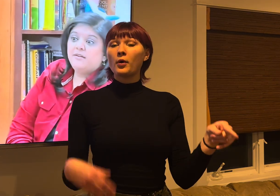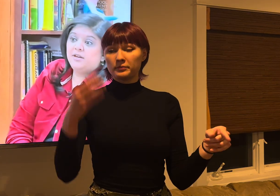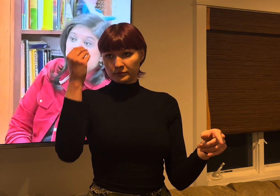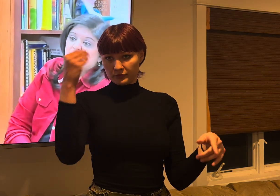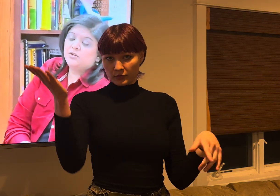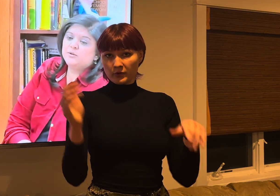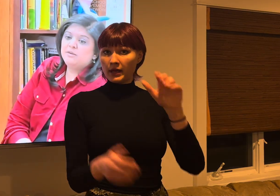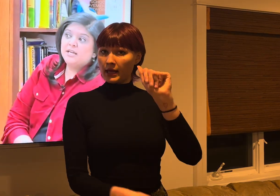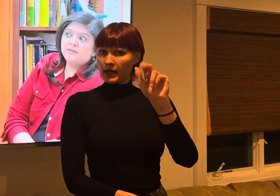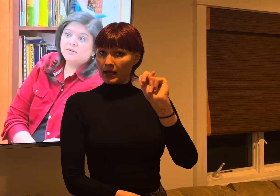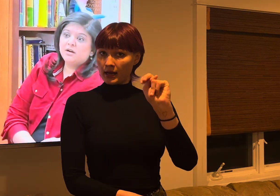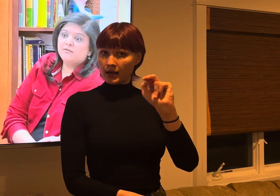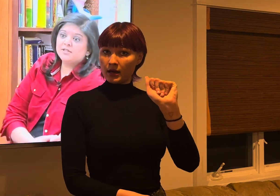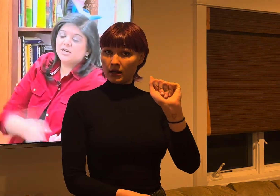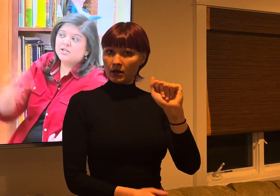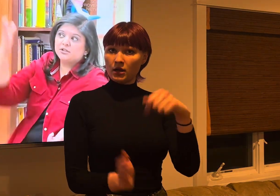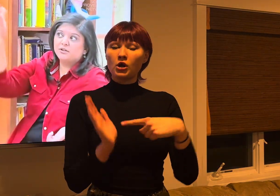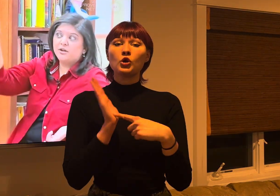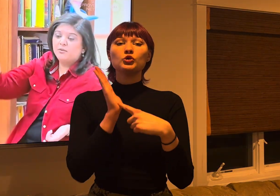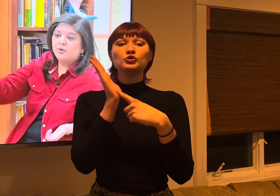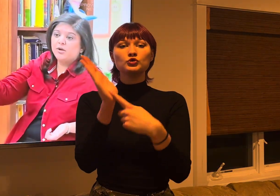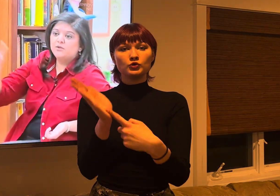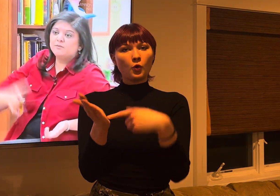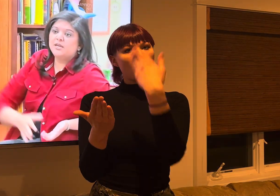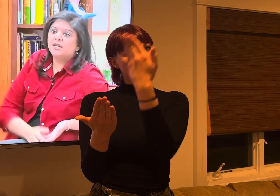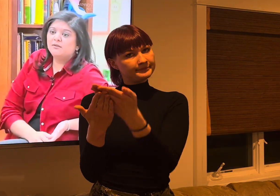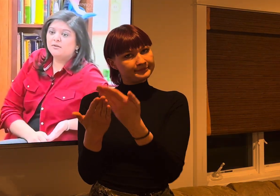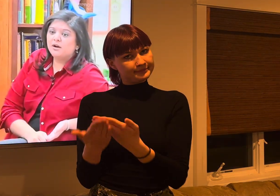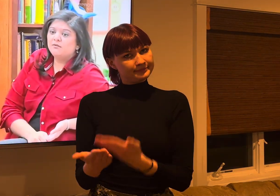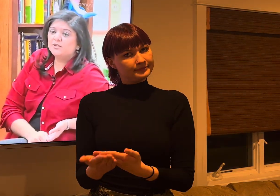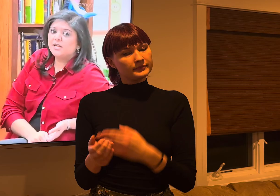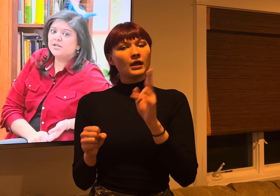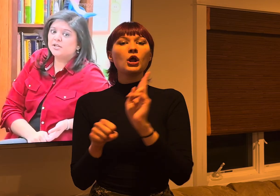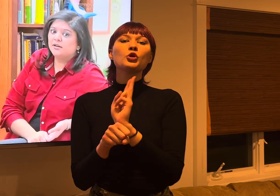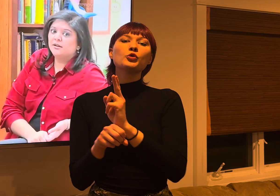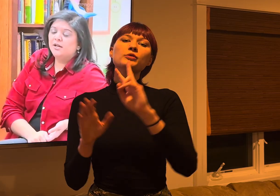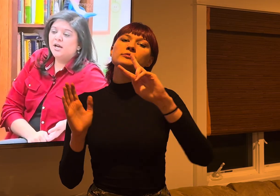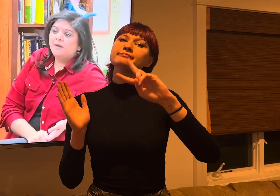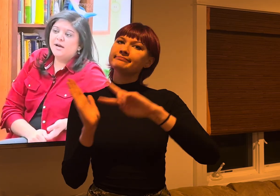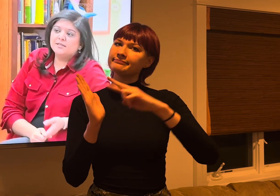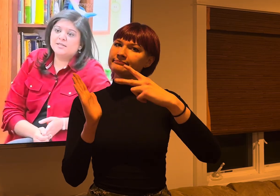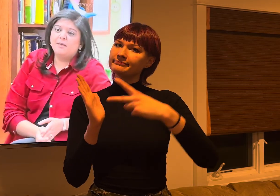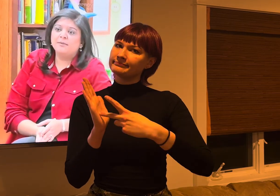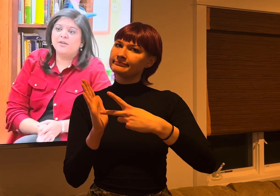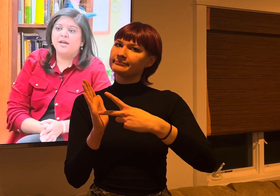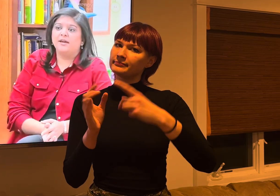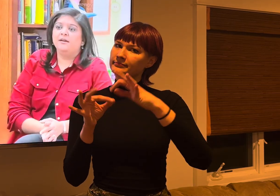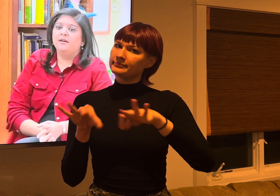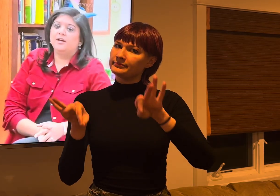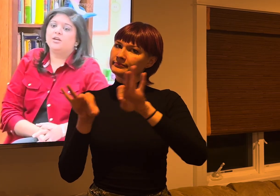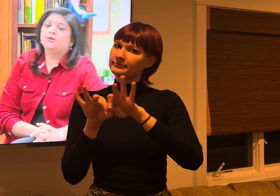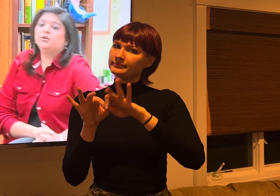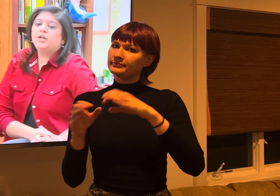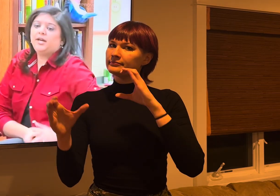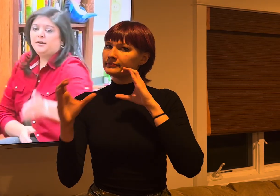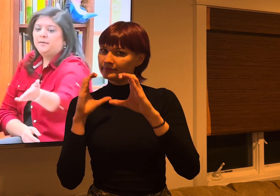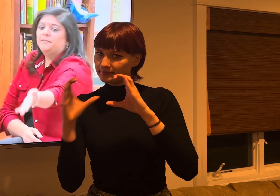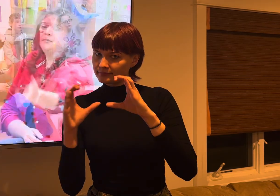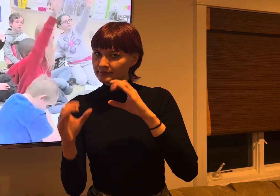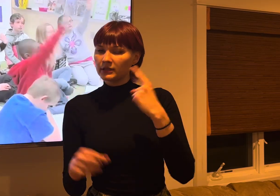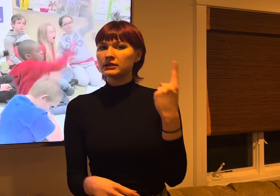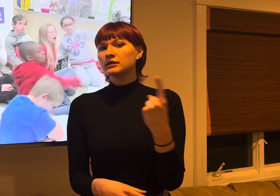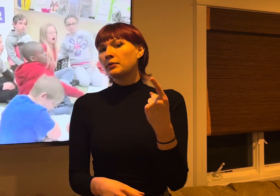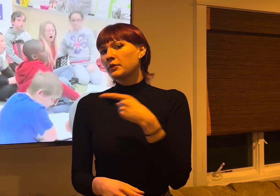show her evidence. So use meaningful conversation. Look on the board and use meaningful conversation about something that you